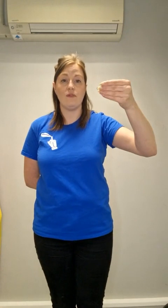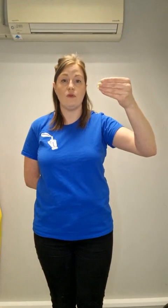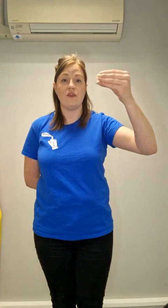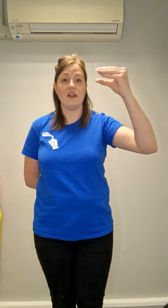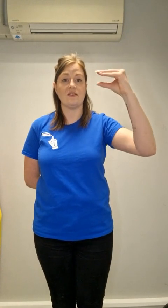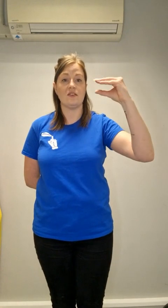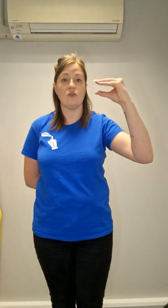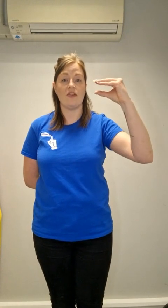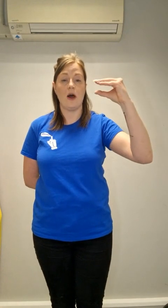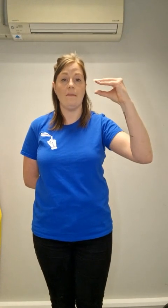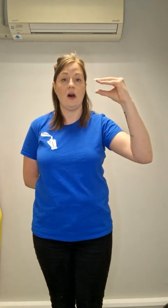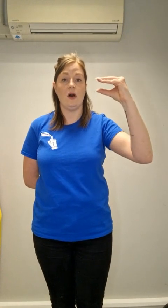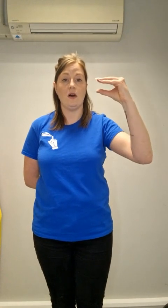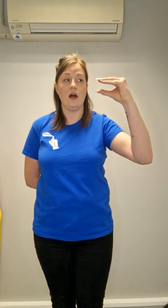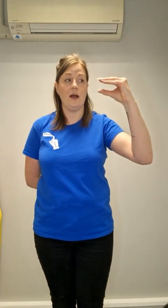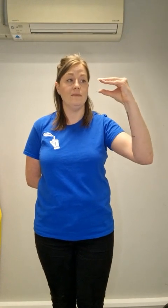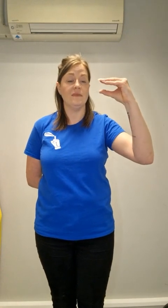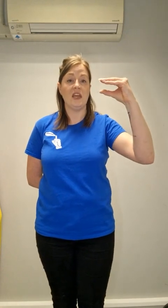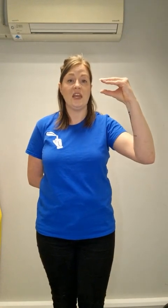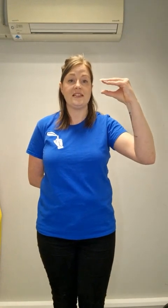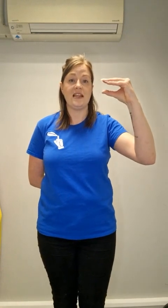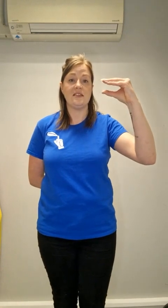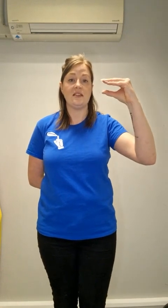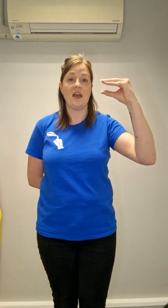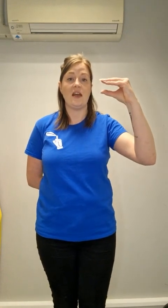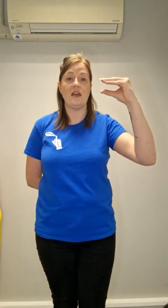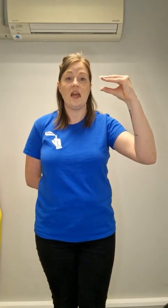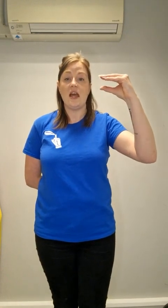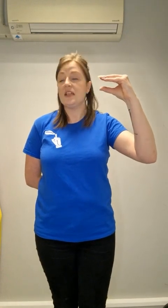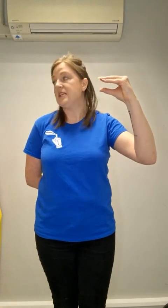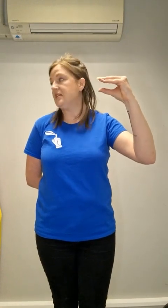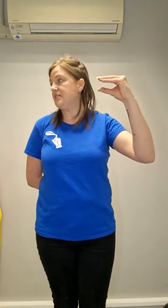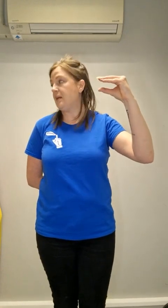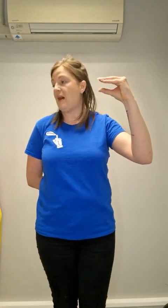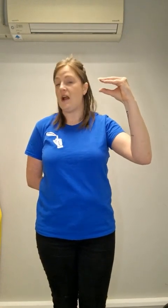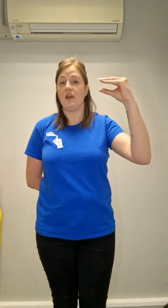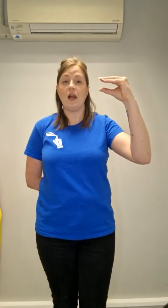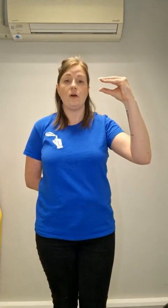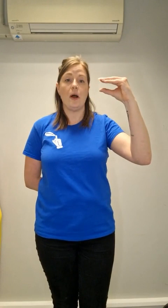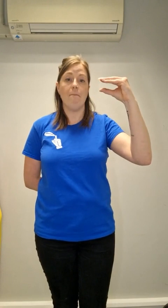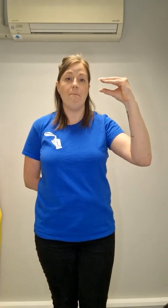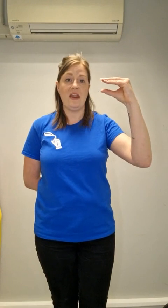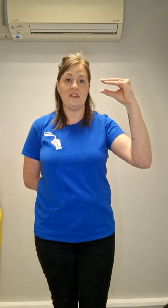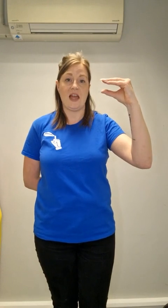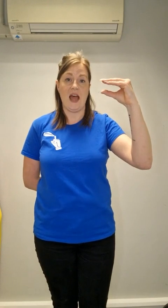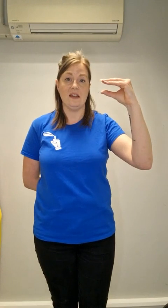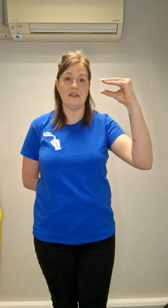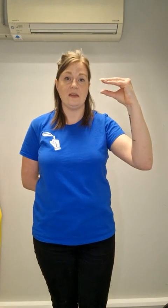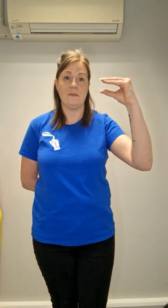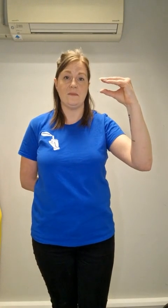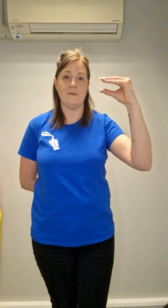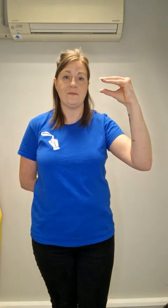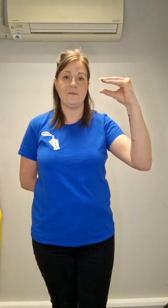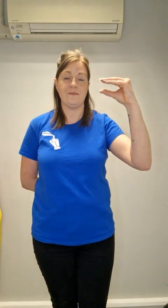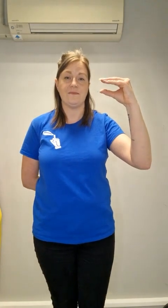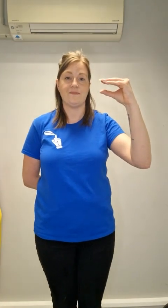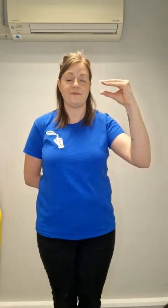your fingers and your thumb are extended there. This is a parallel bent hand.